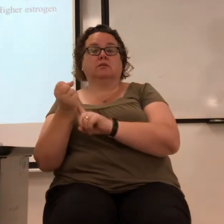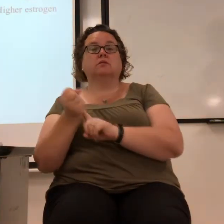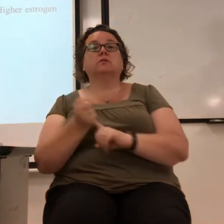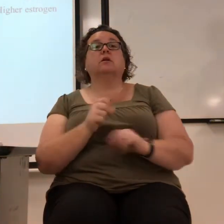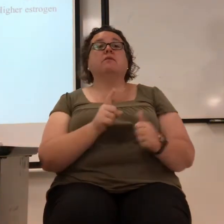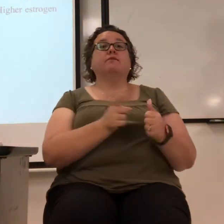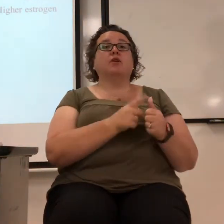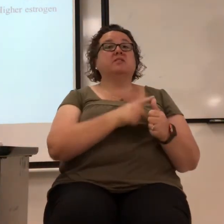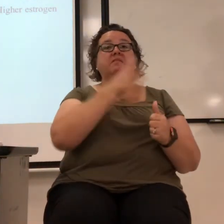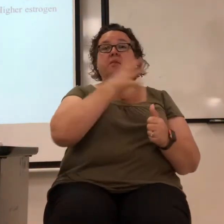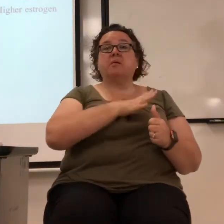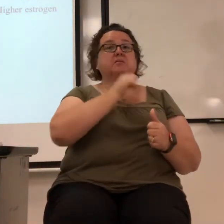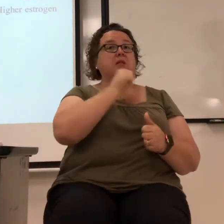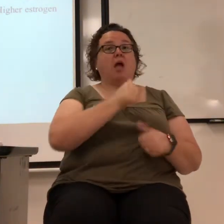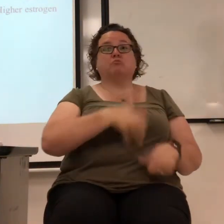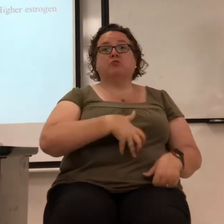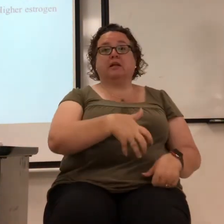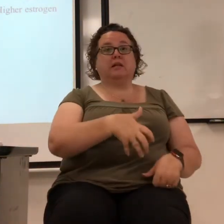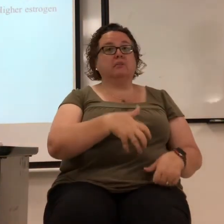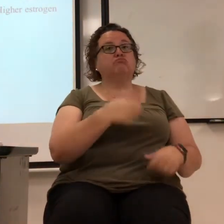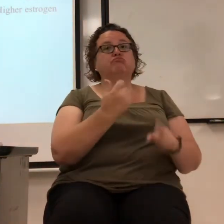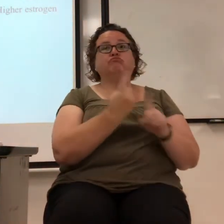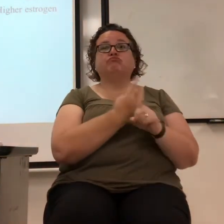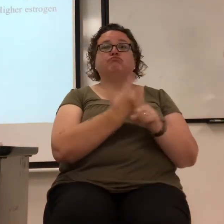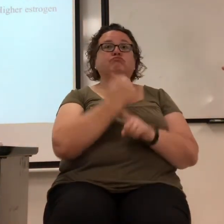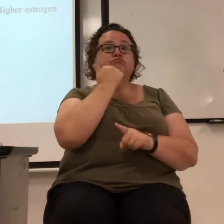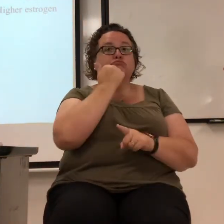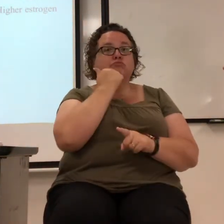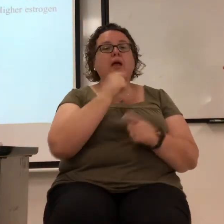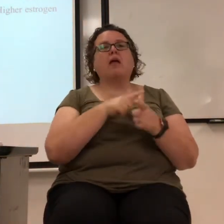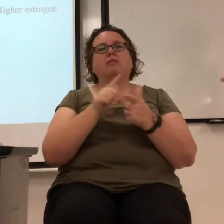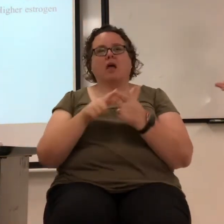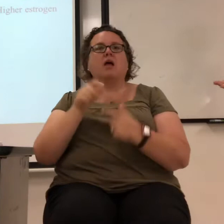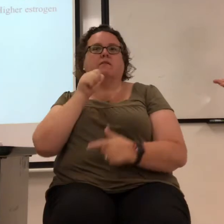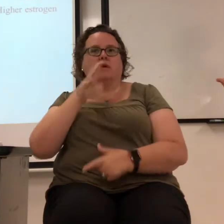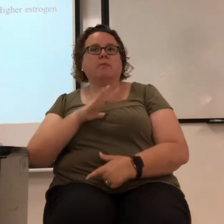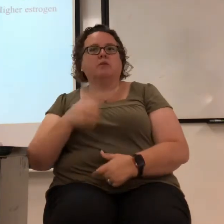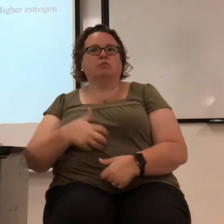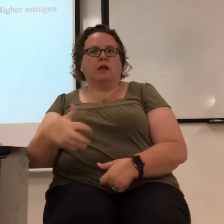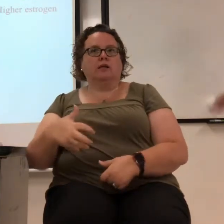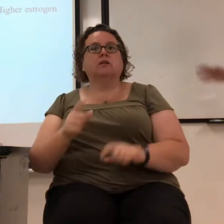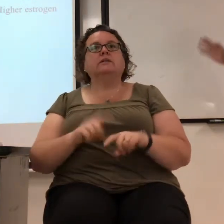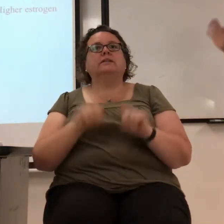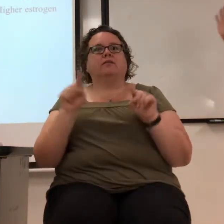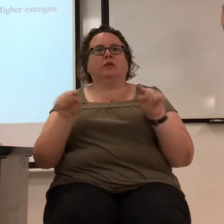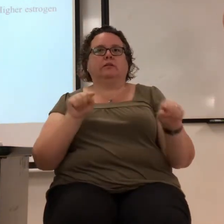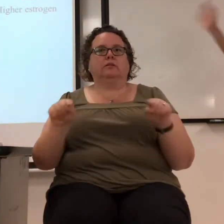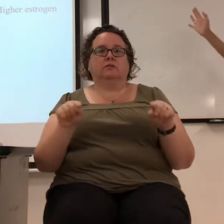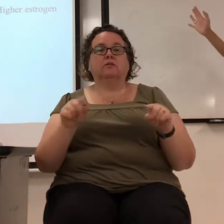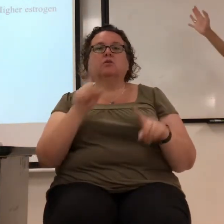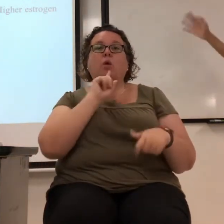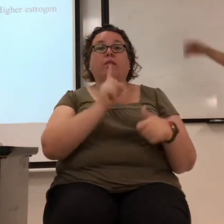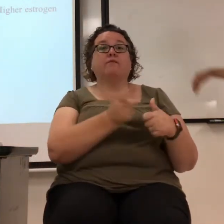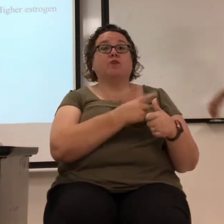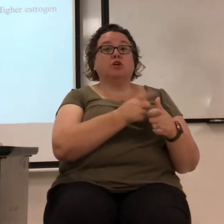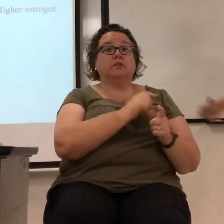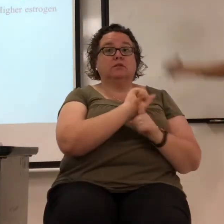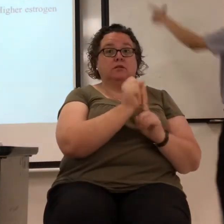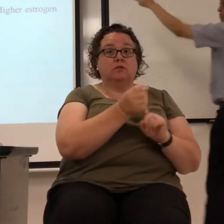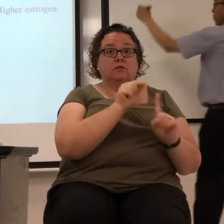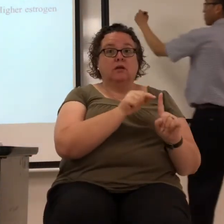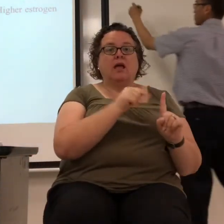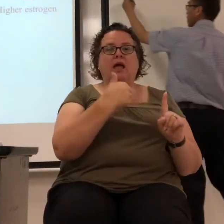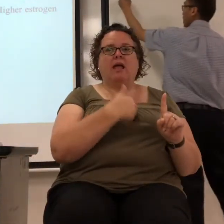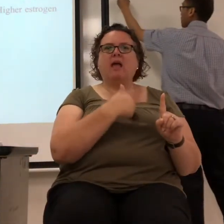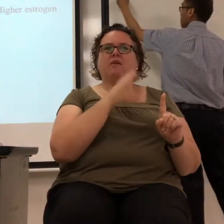pregnant, going through a normal menstrual cycle, and then when a female is pregnant, okay, two different scenarios. So let's take the first scenario where